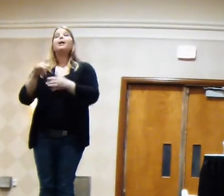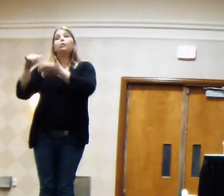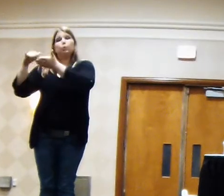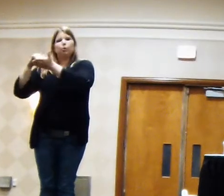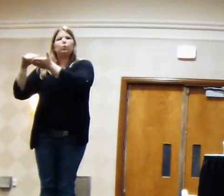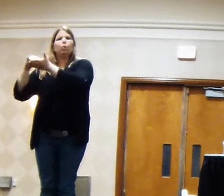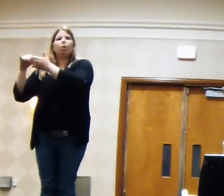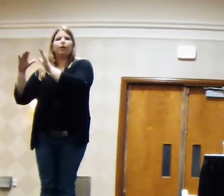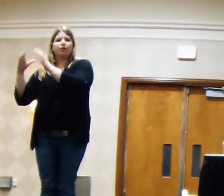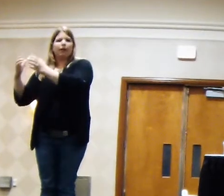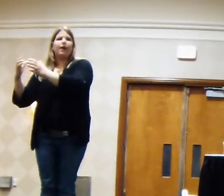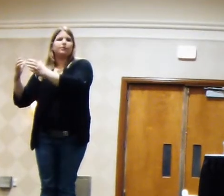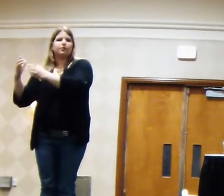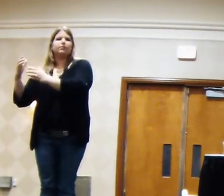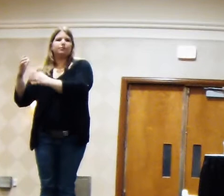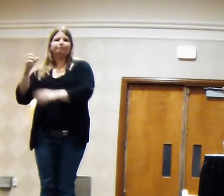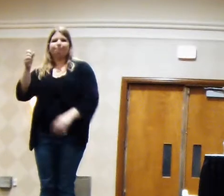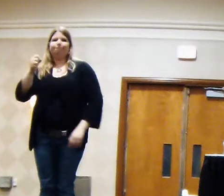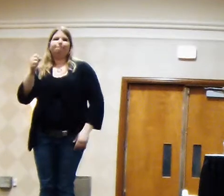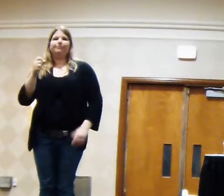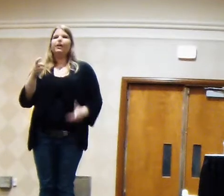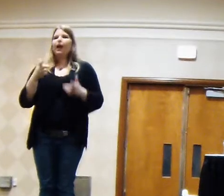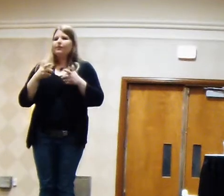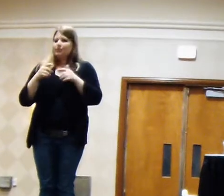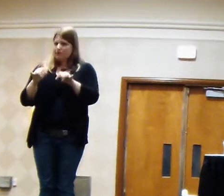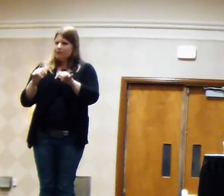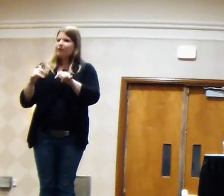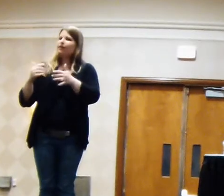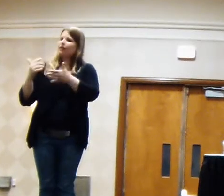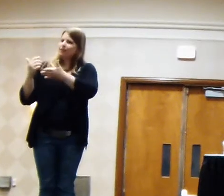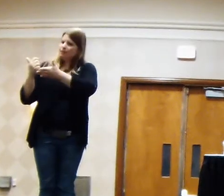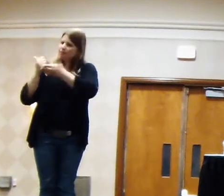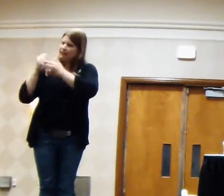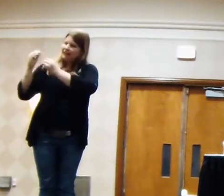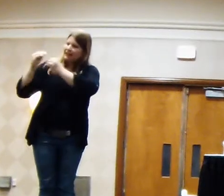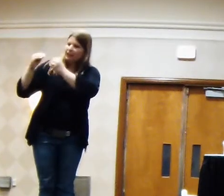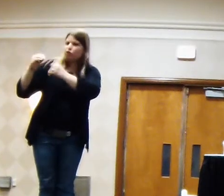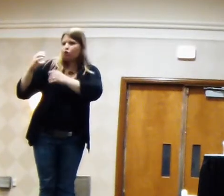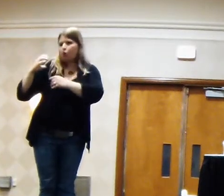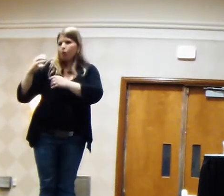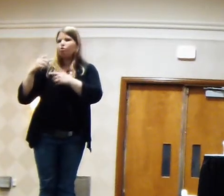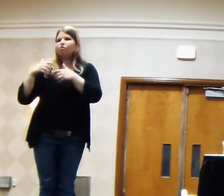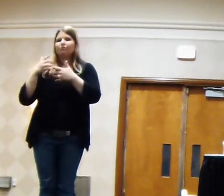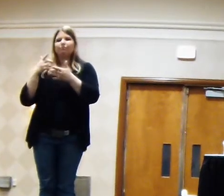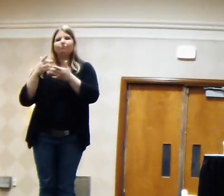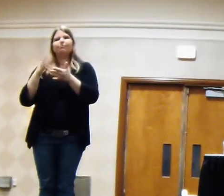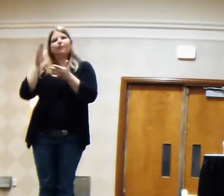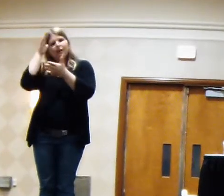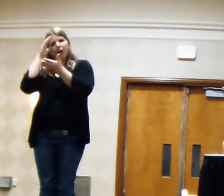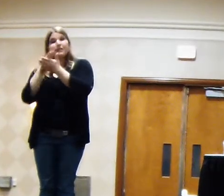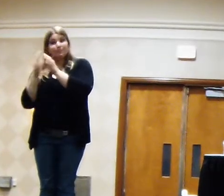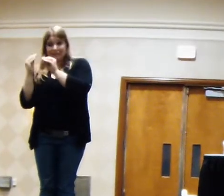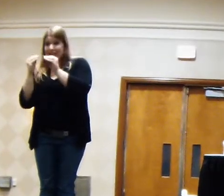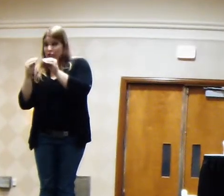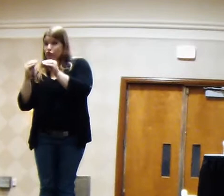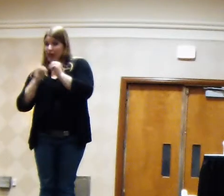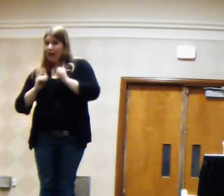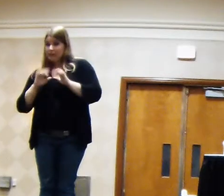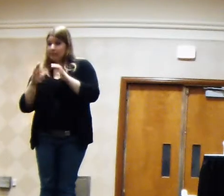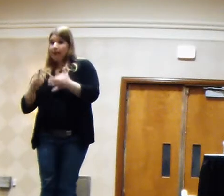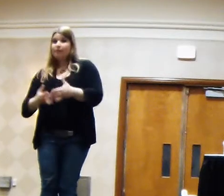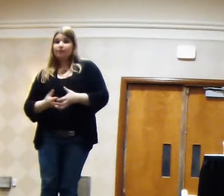York. And I still, sometimes I have coaches and I sometimes go to class. My husband teaches a class, I go to that